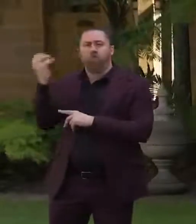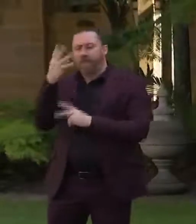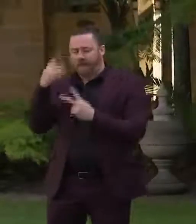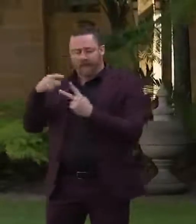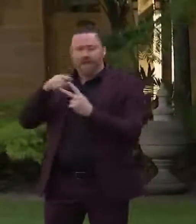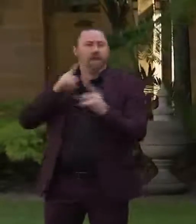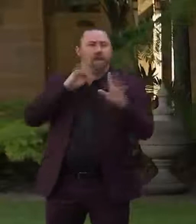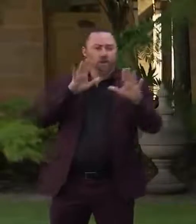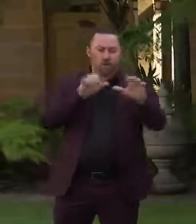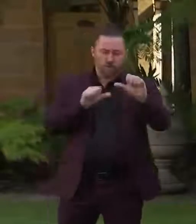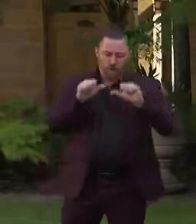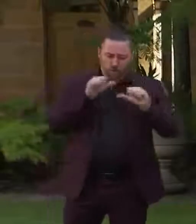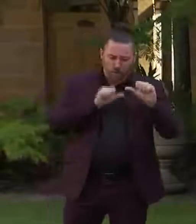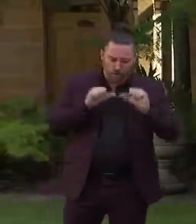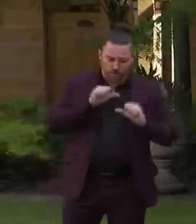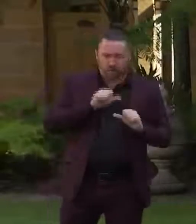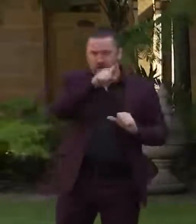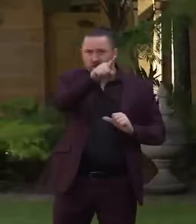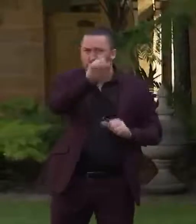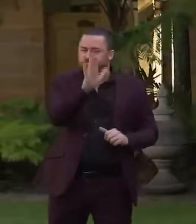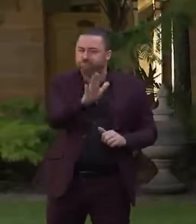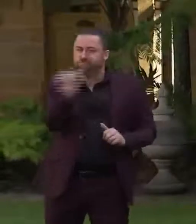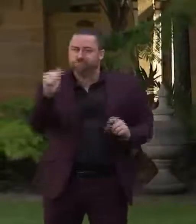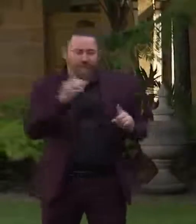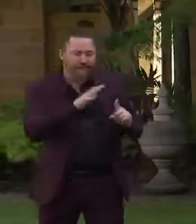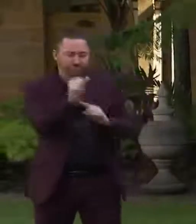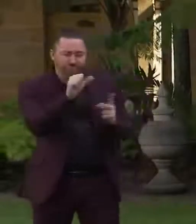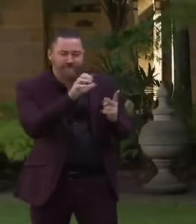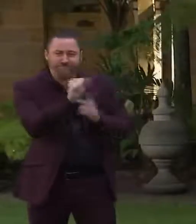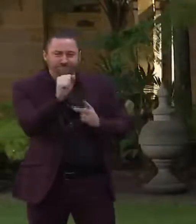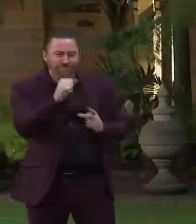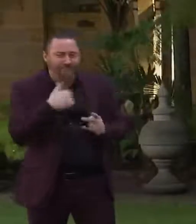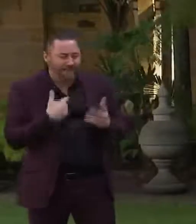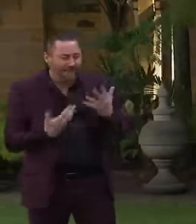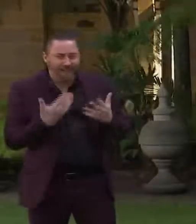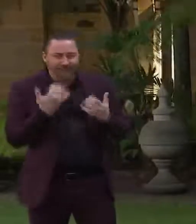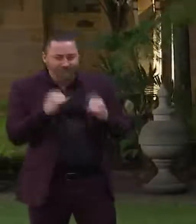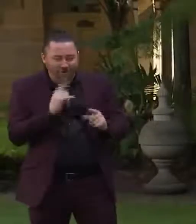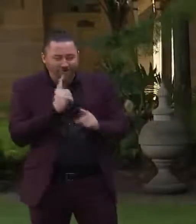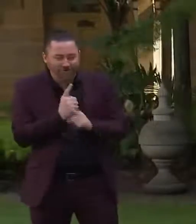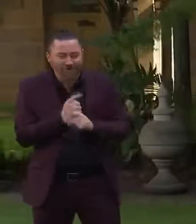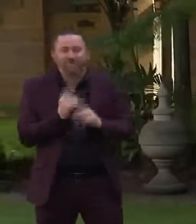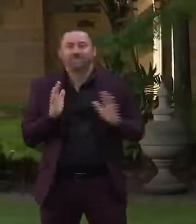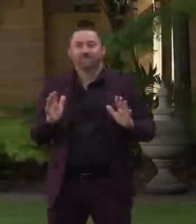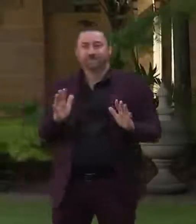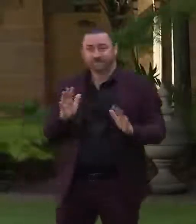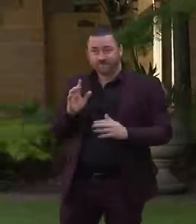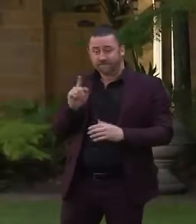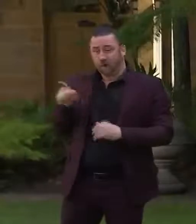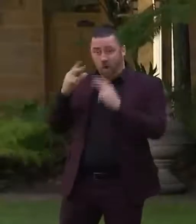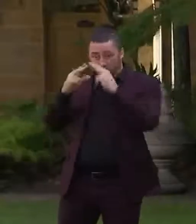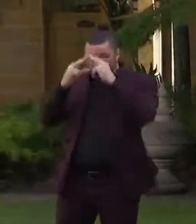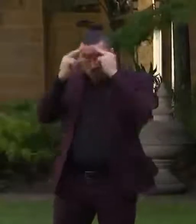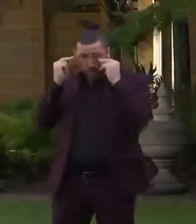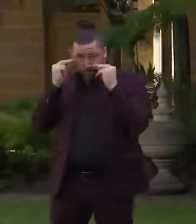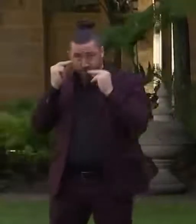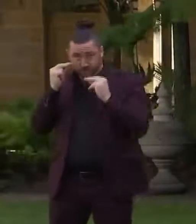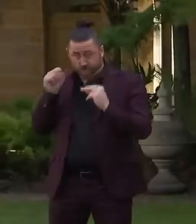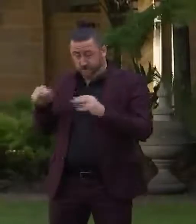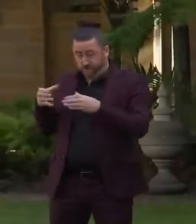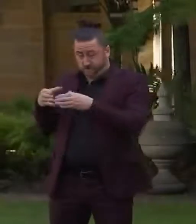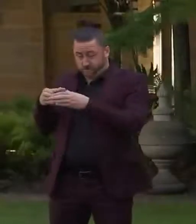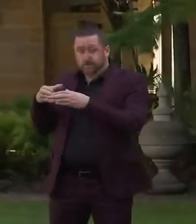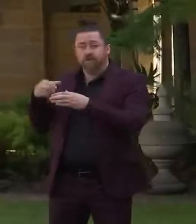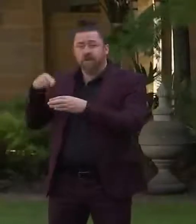No, sorry. Thank you. You're always very good at picking things up. So the first case is a nurse who's acquired it from